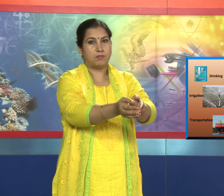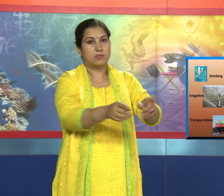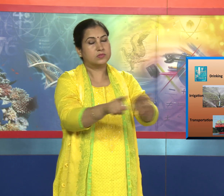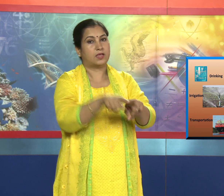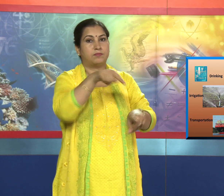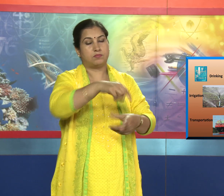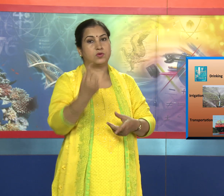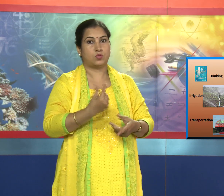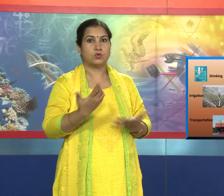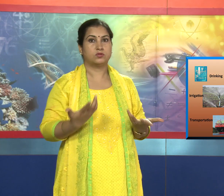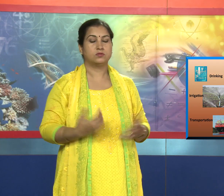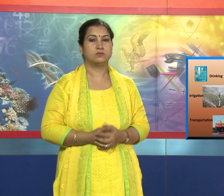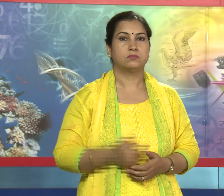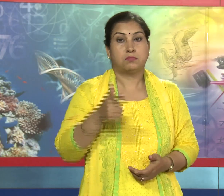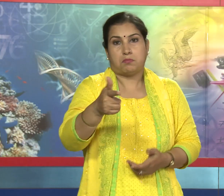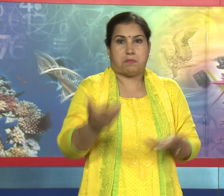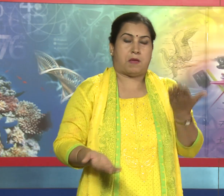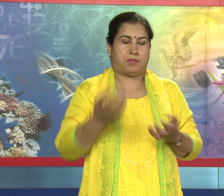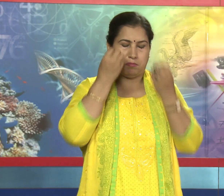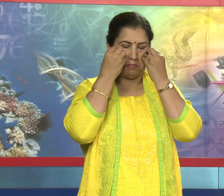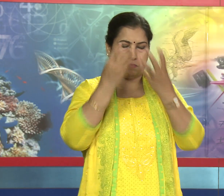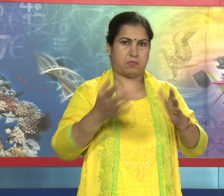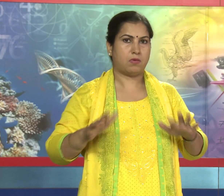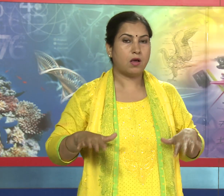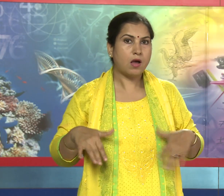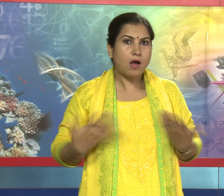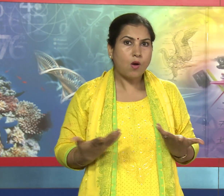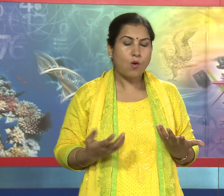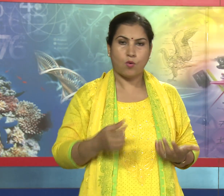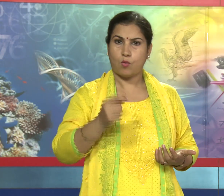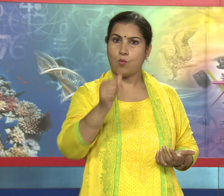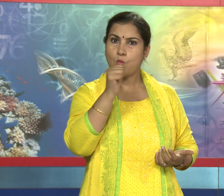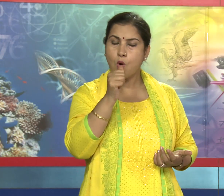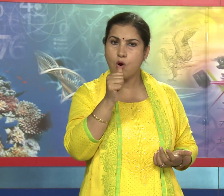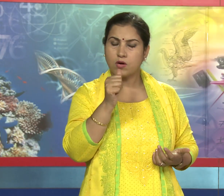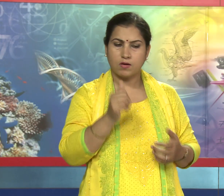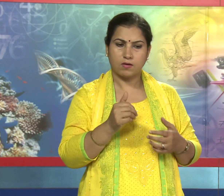You must be wondering how water can be used for navigation.